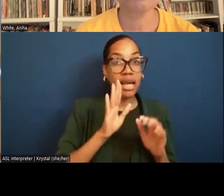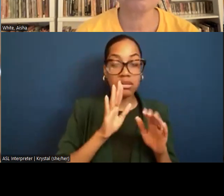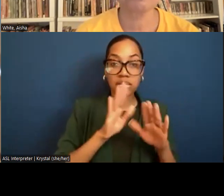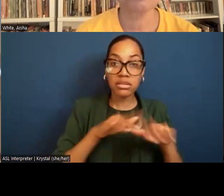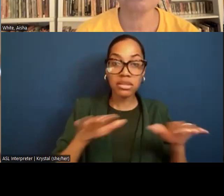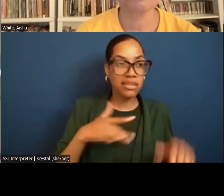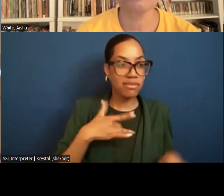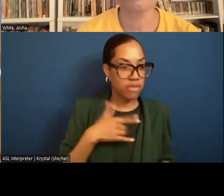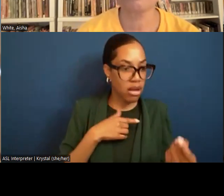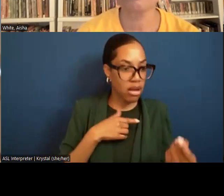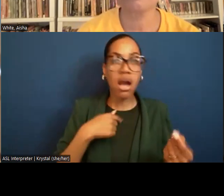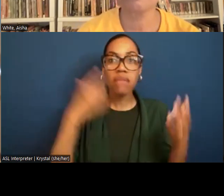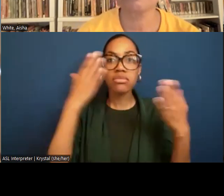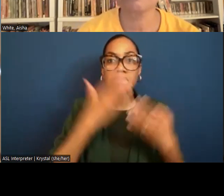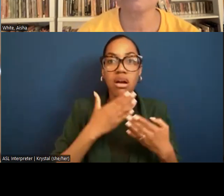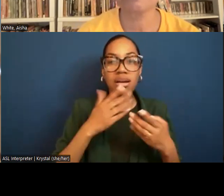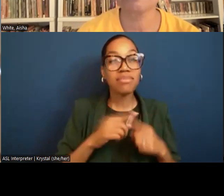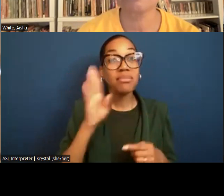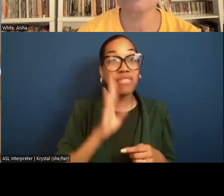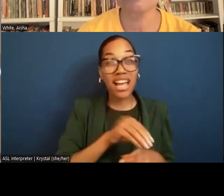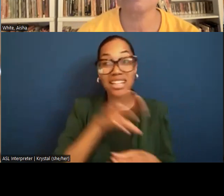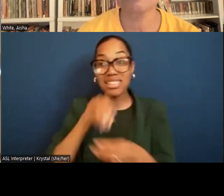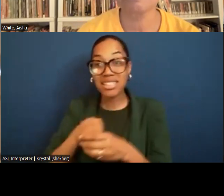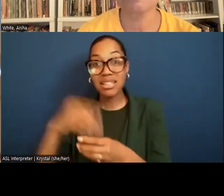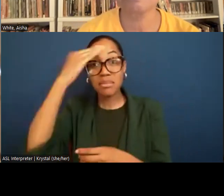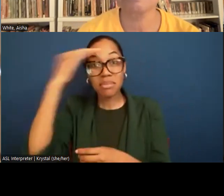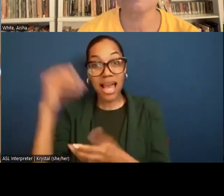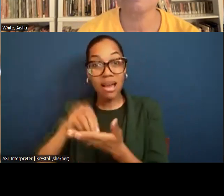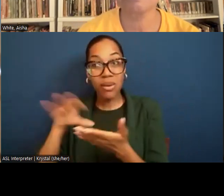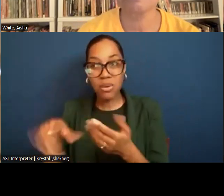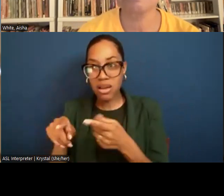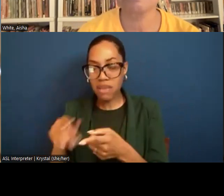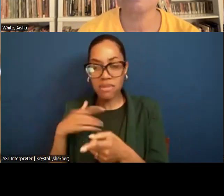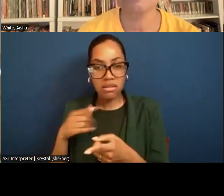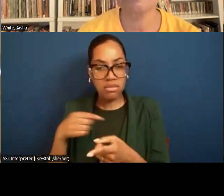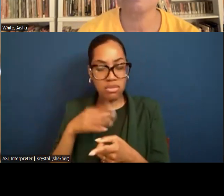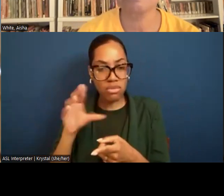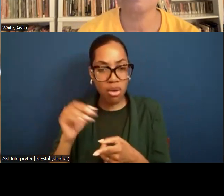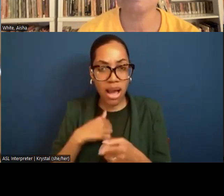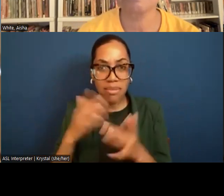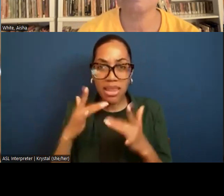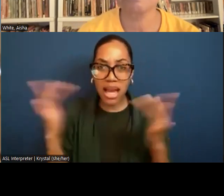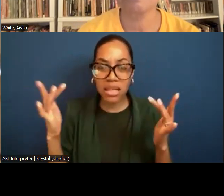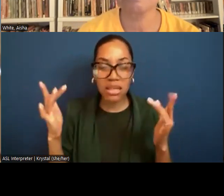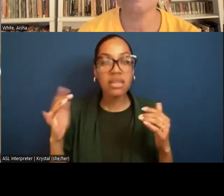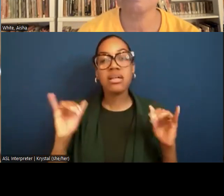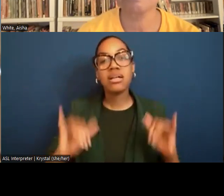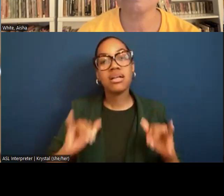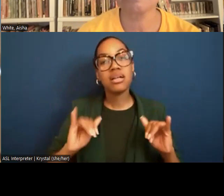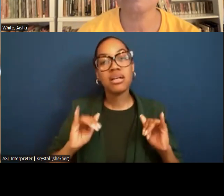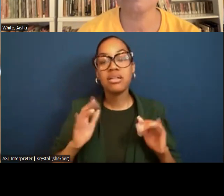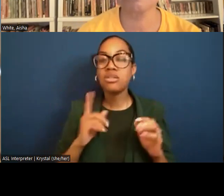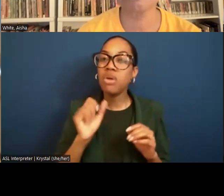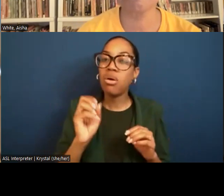But then once that happens, it's like the conversations in early childhood are like, look, we're all different colors and we're all the